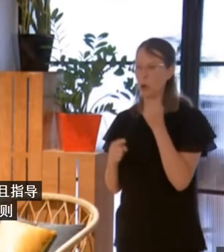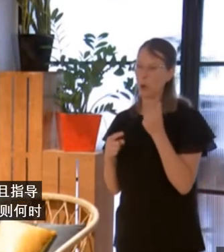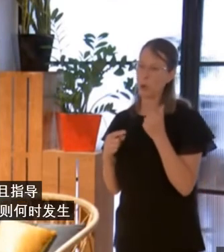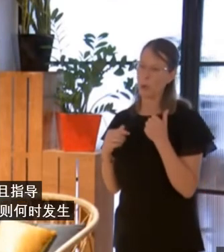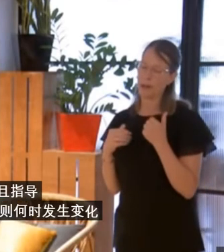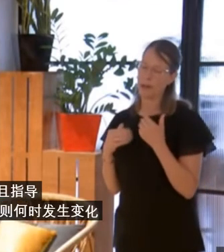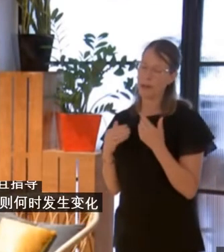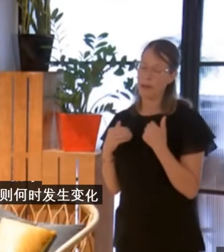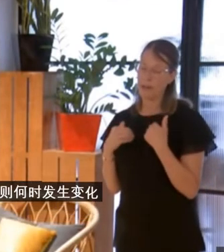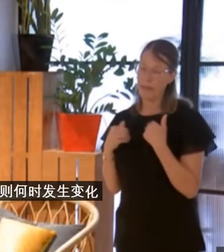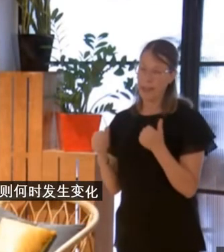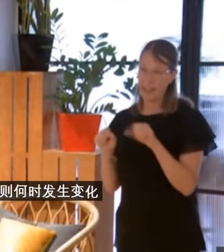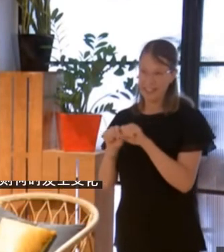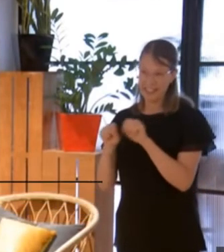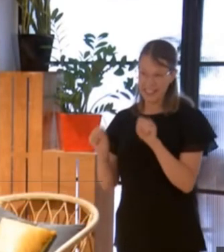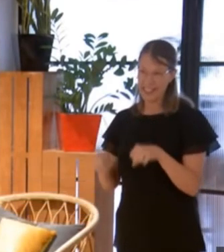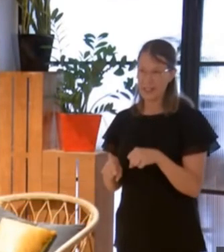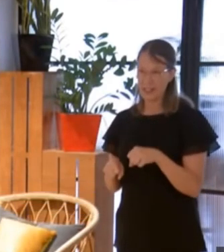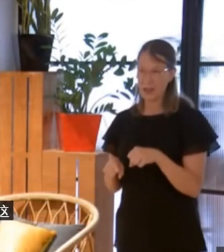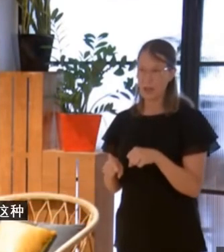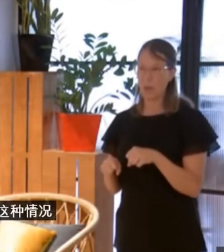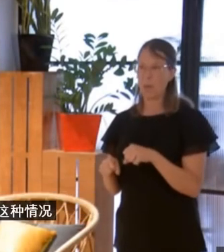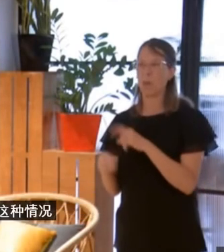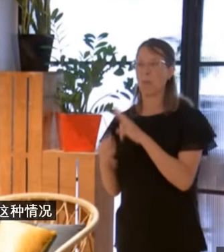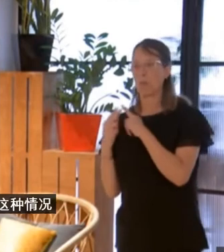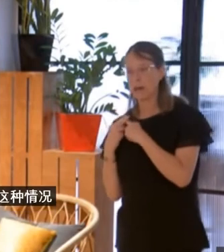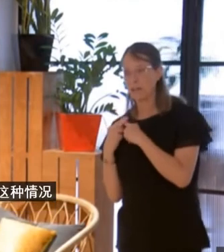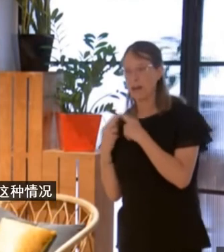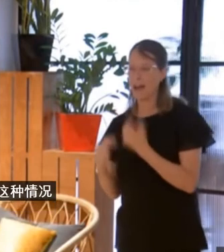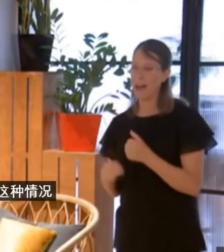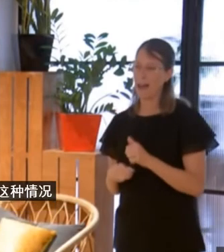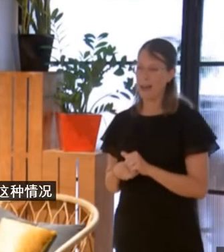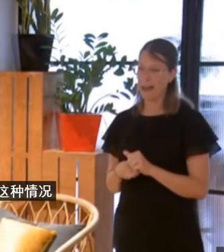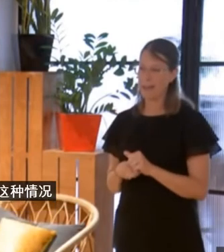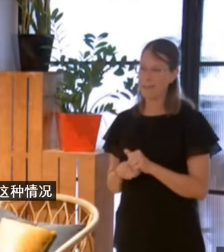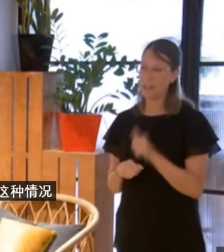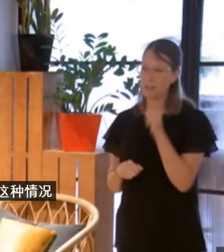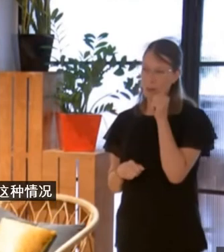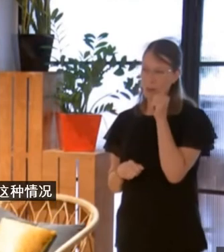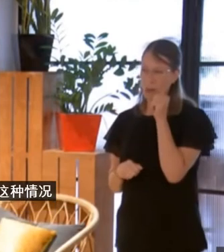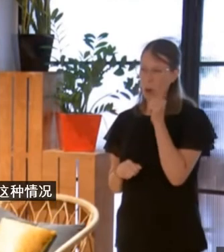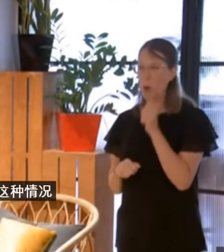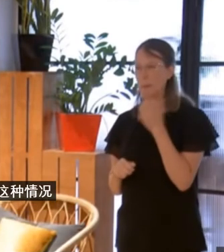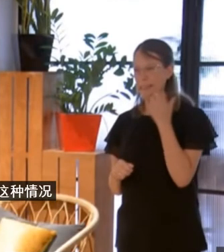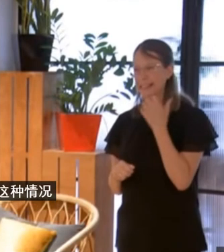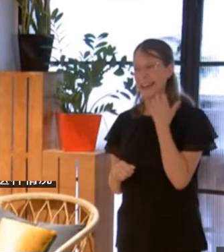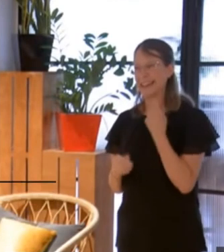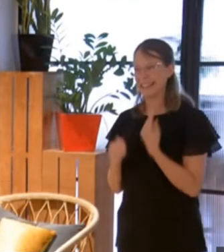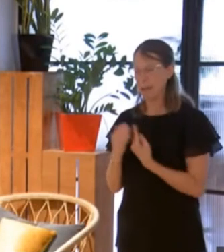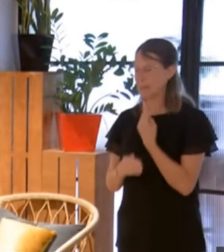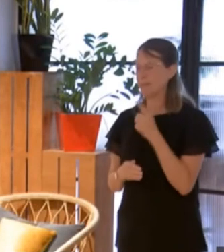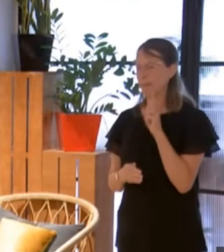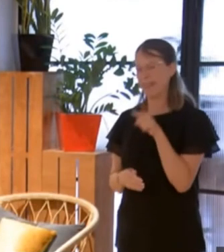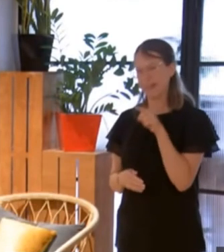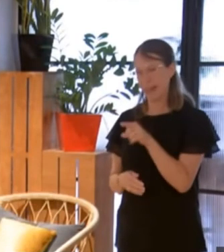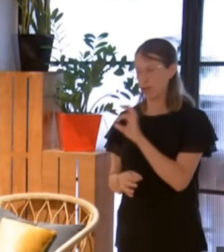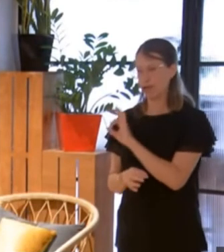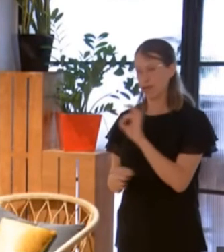that are in place, and when rules change, that mistakes get made, but that situation should never occur. Premier, just